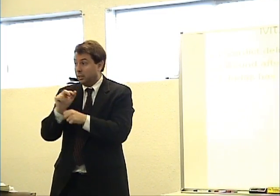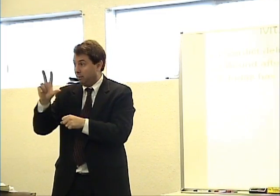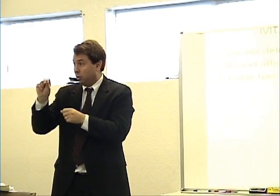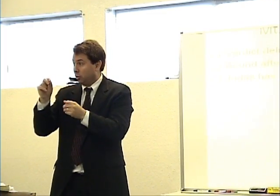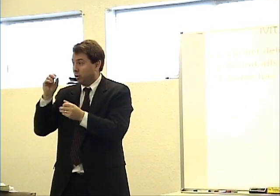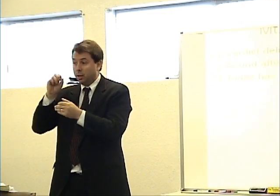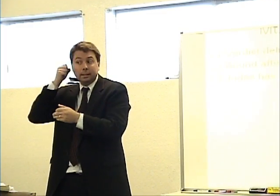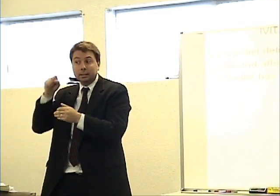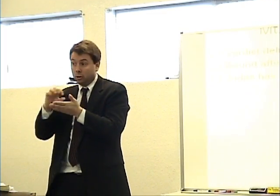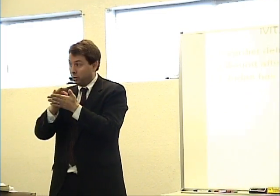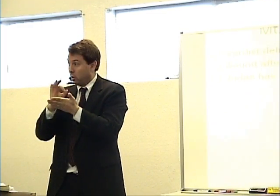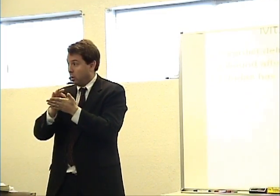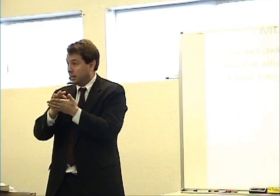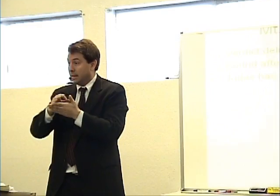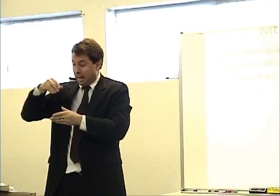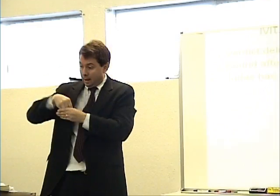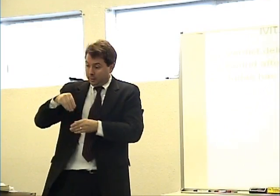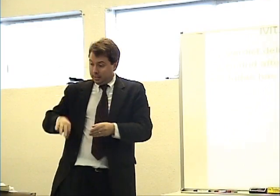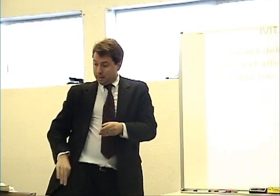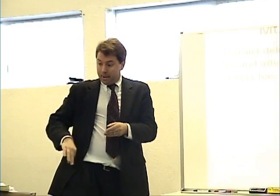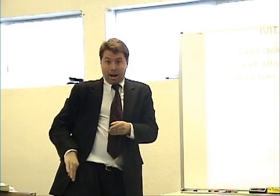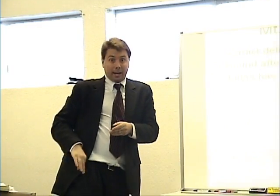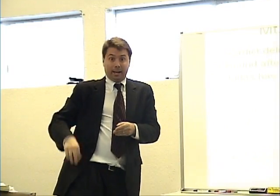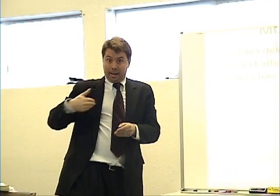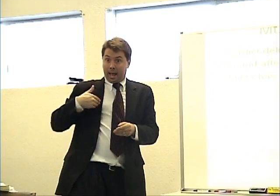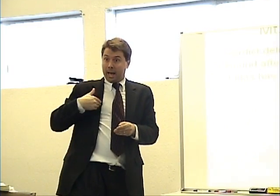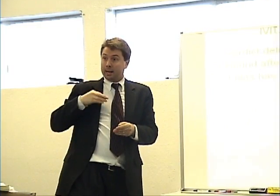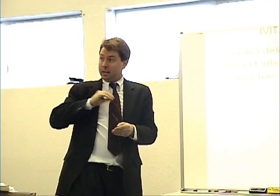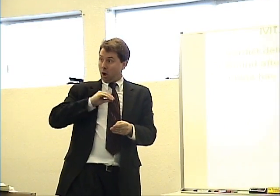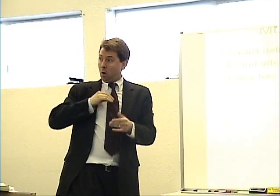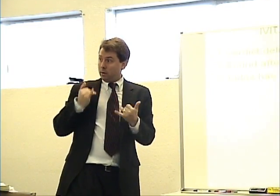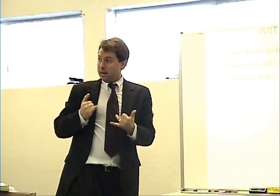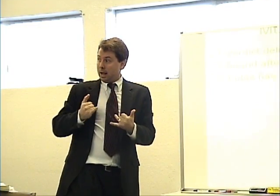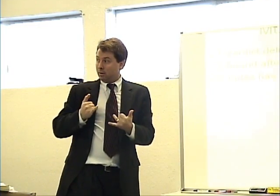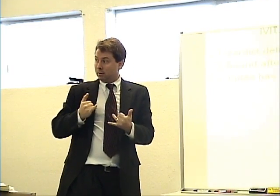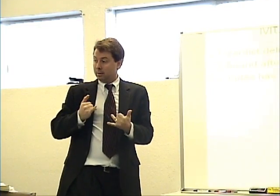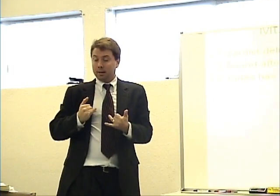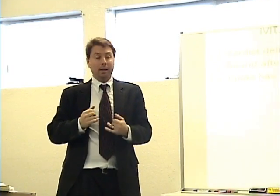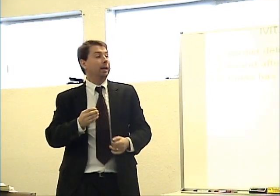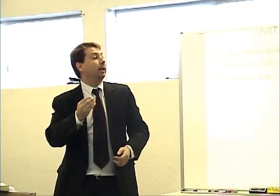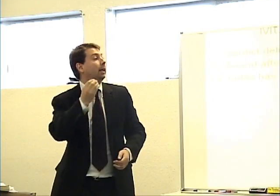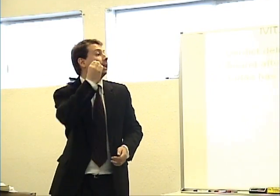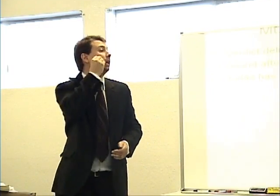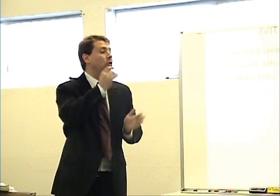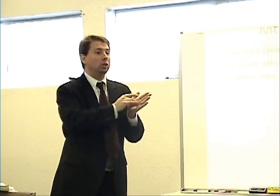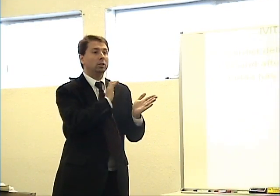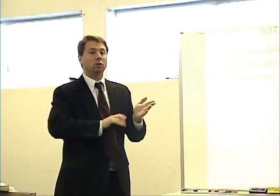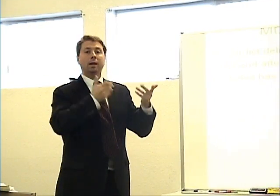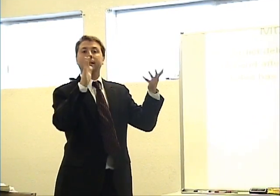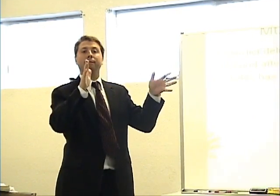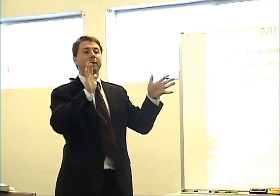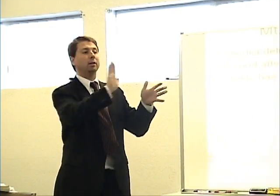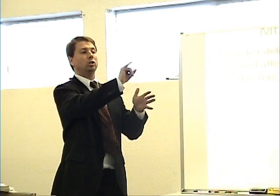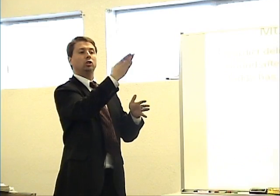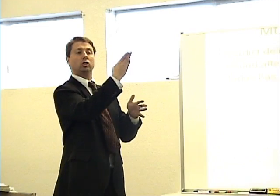received the 30 silver coins. It was in the pocket. He had it. He owned it now. He kissed Jesus Christ. He finished his